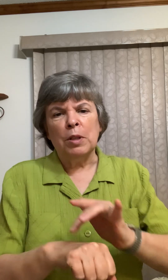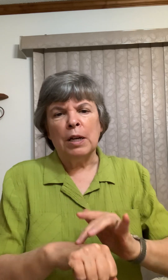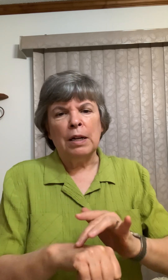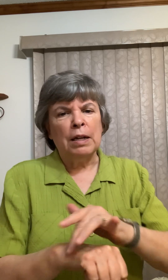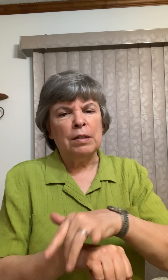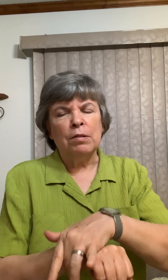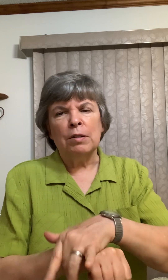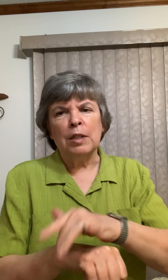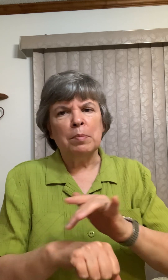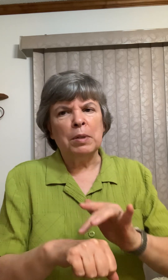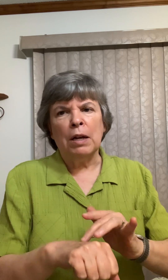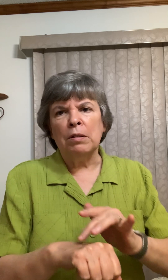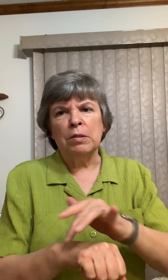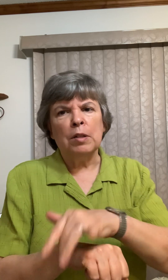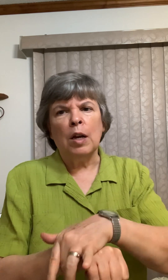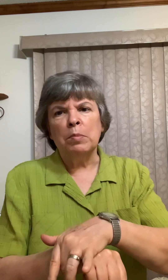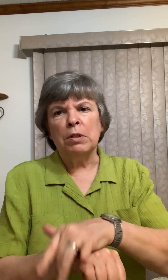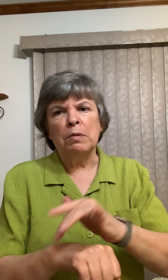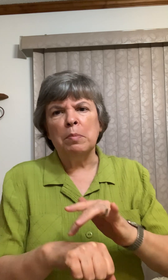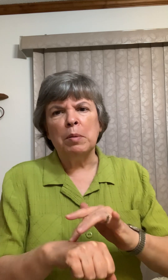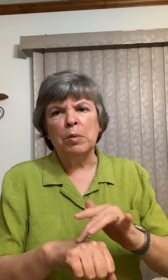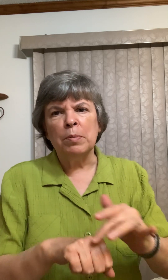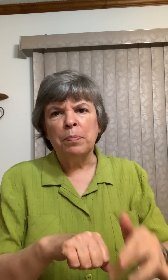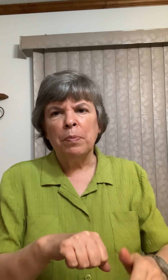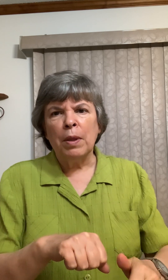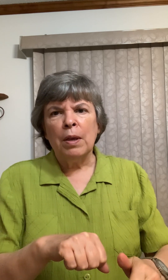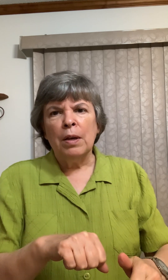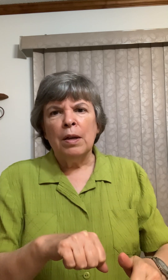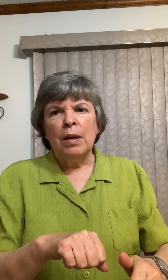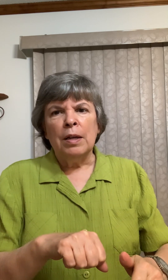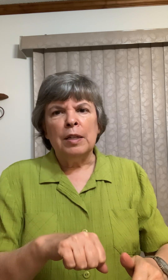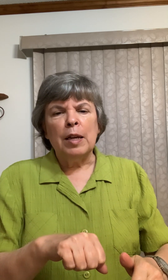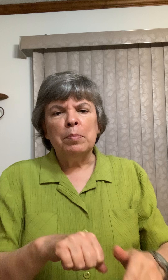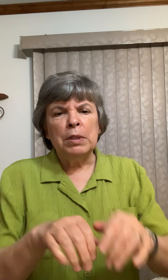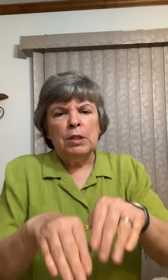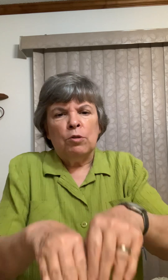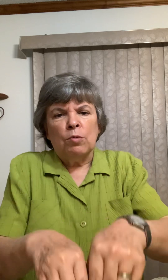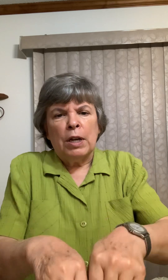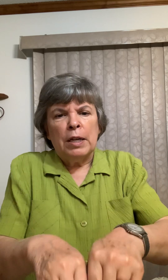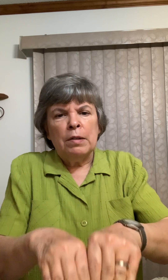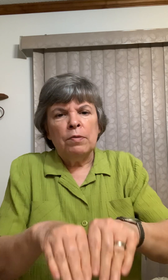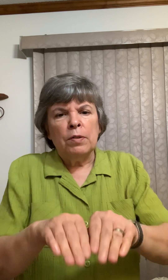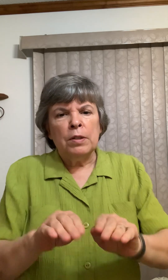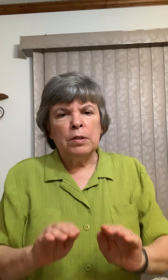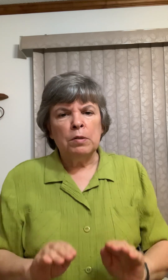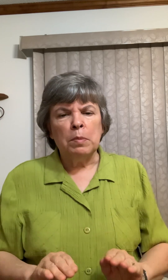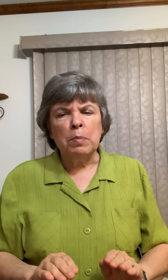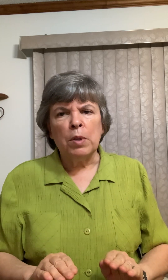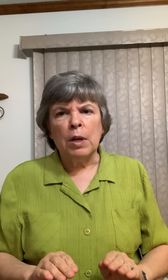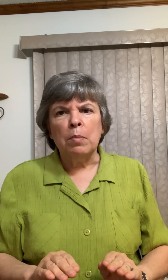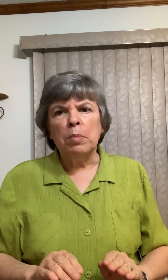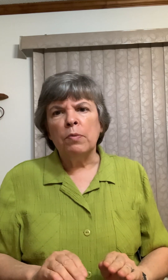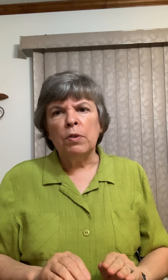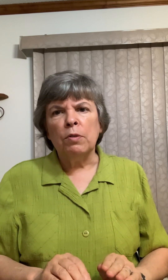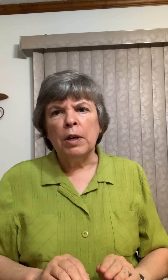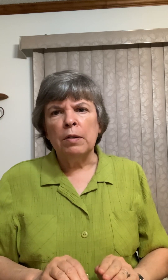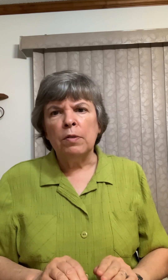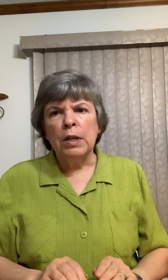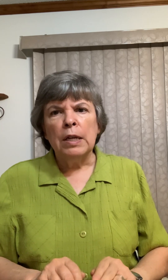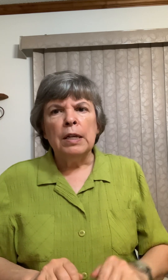I had to look it up countless times to remember. An empty grave, this is, remember the hump of the grave,